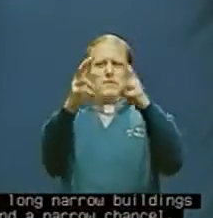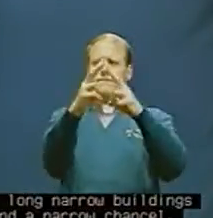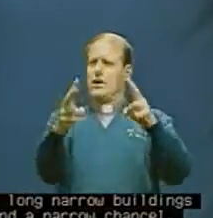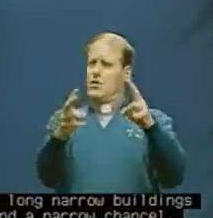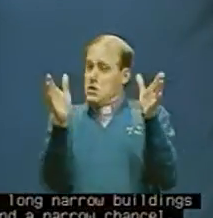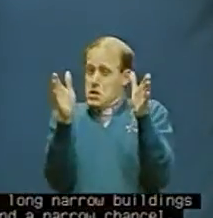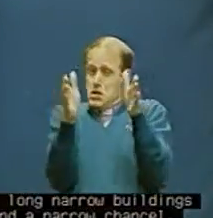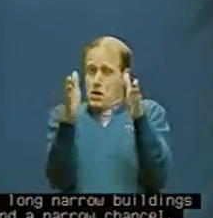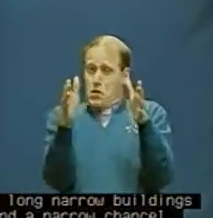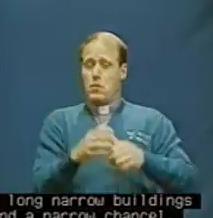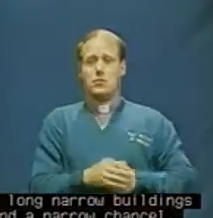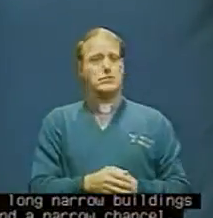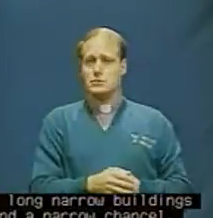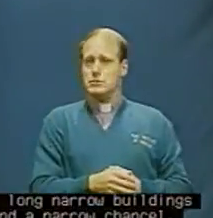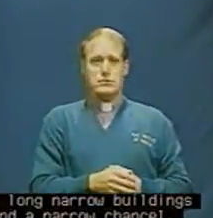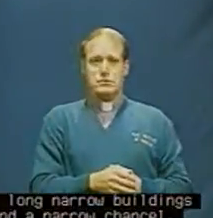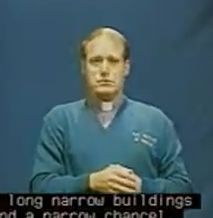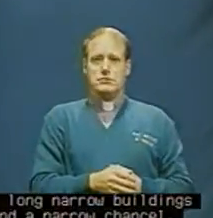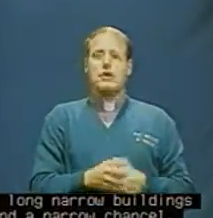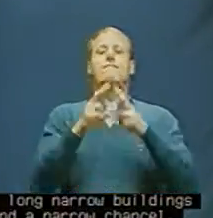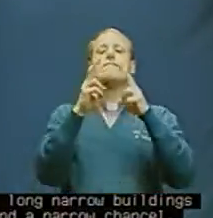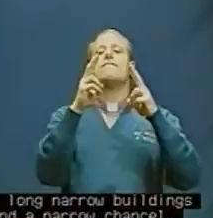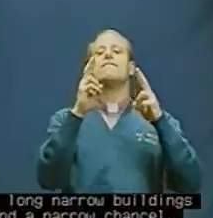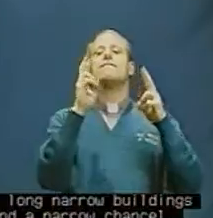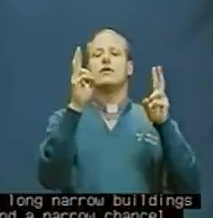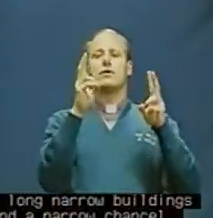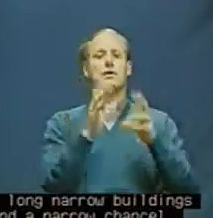With long, narrow buildings and a narrow chancel.